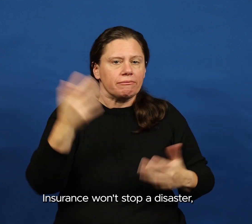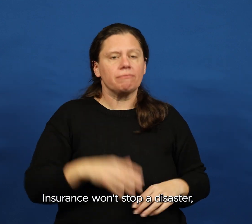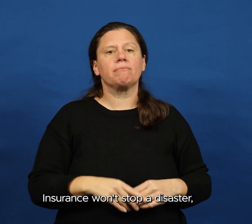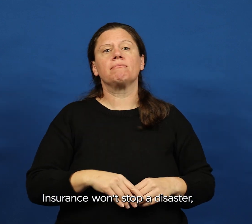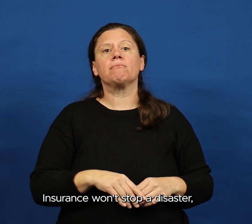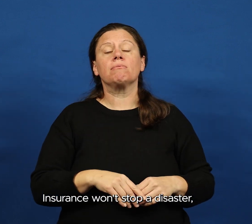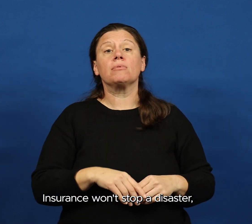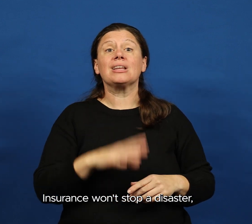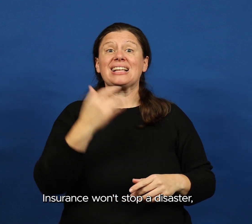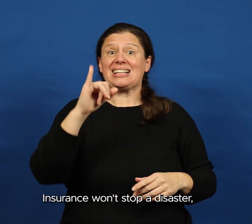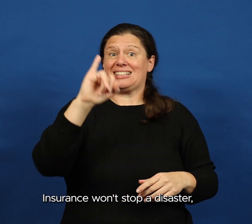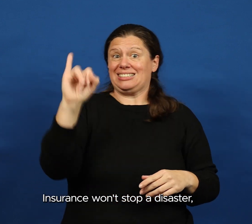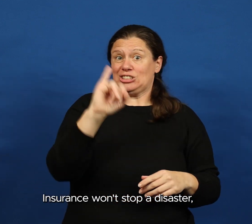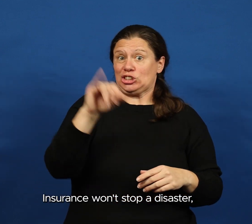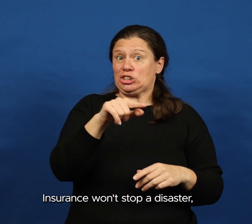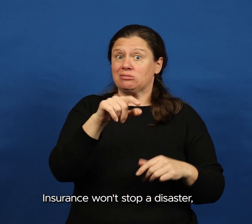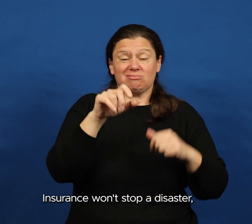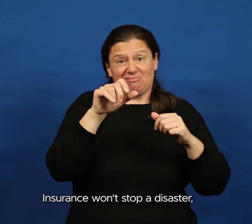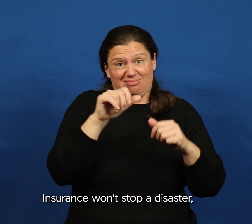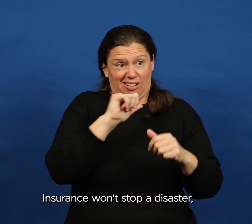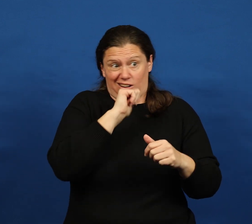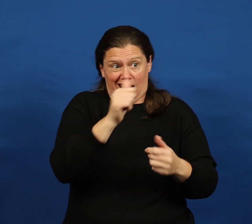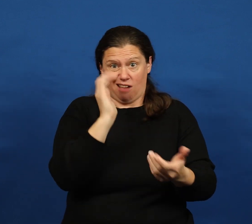Insurance won't stop a disaster,